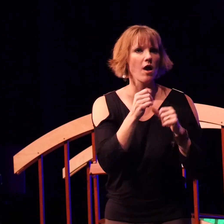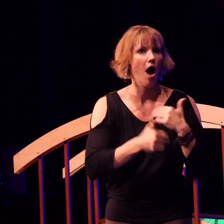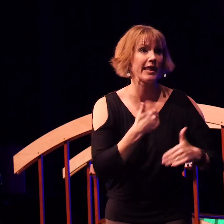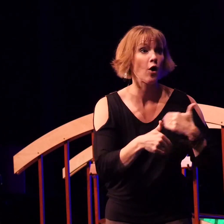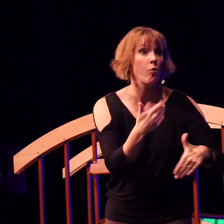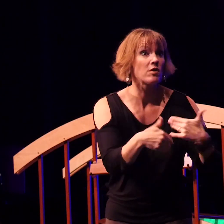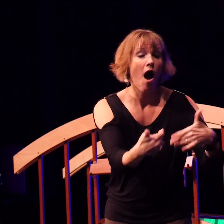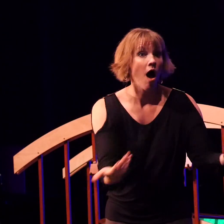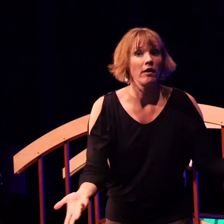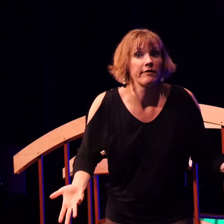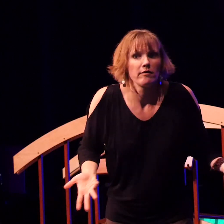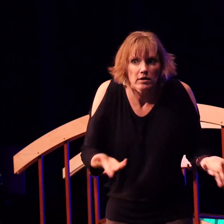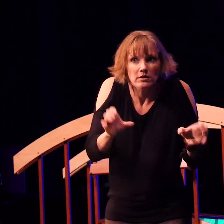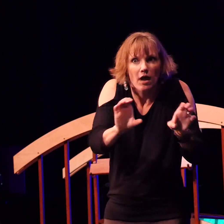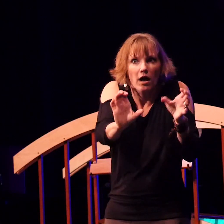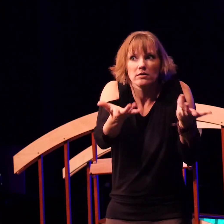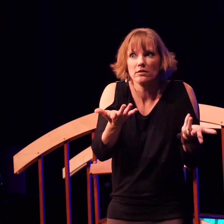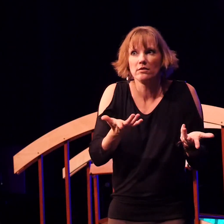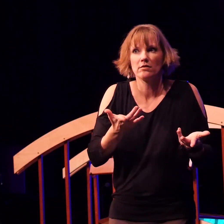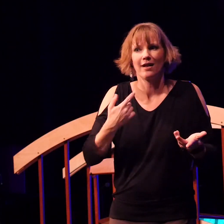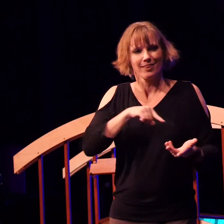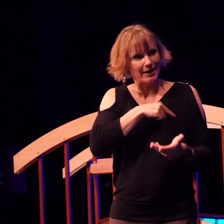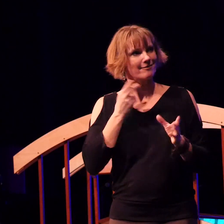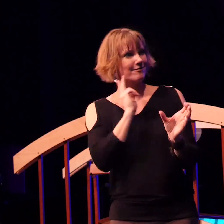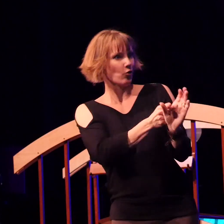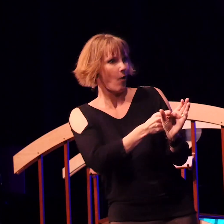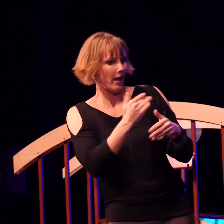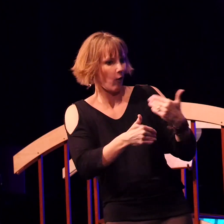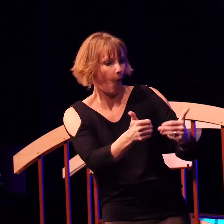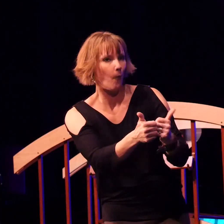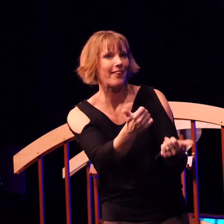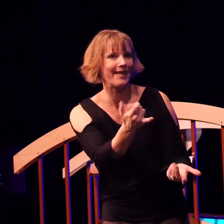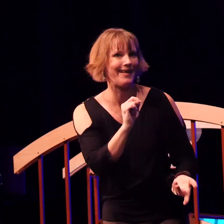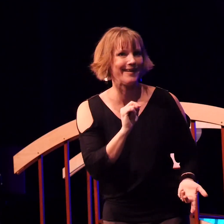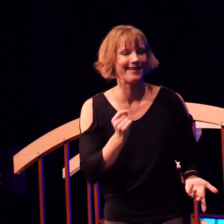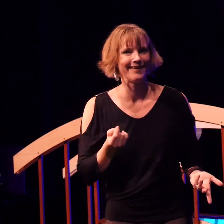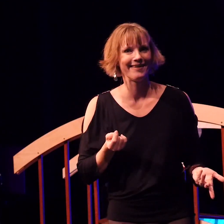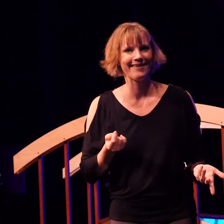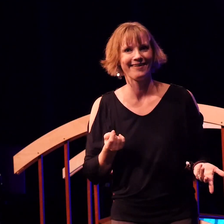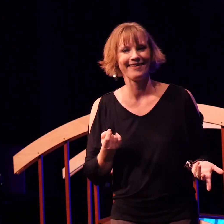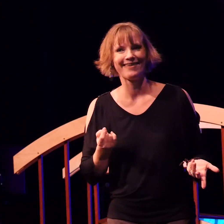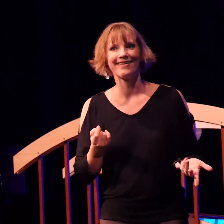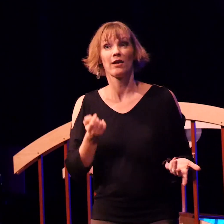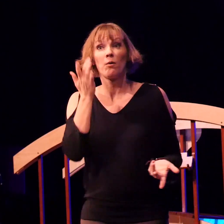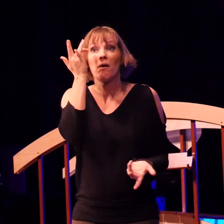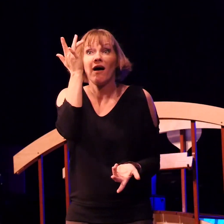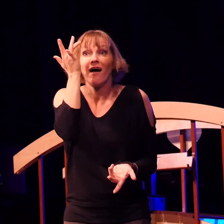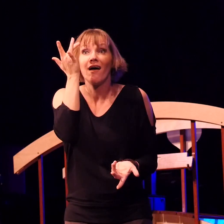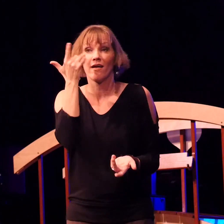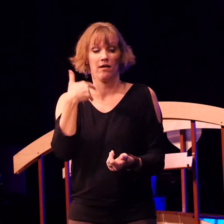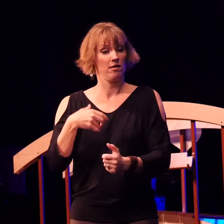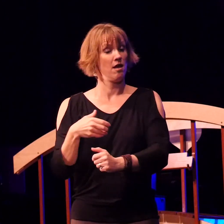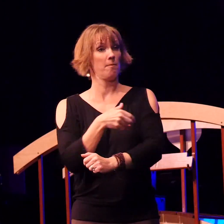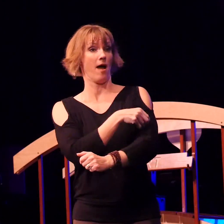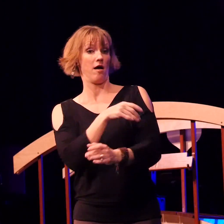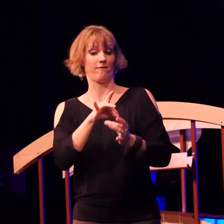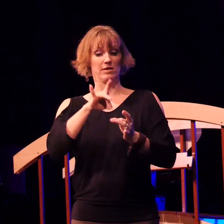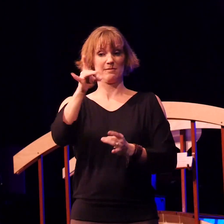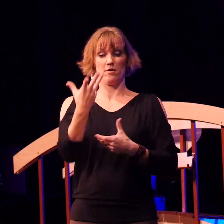it does. Why don't we go with it? Why don't we go with it? Because the powerful spirit within us